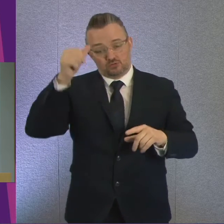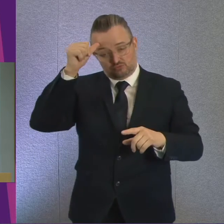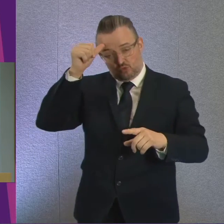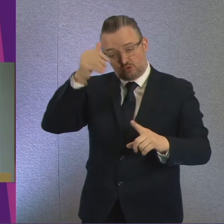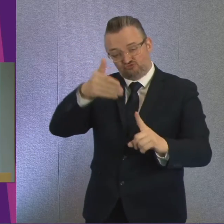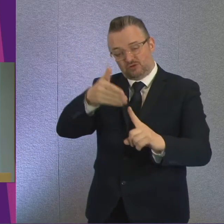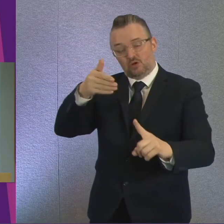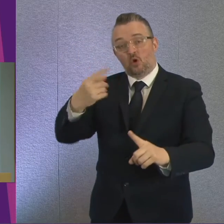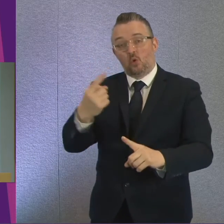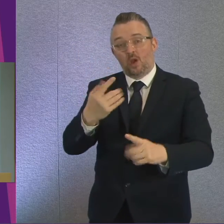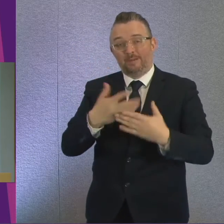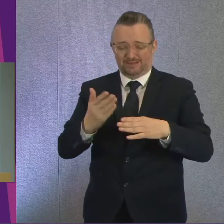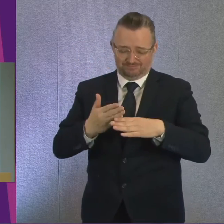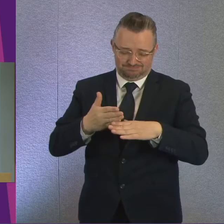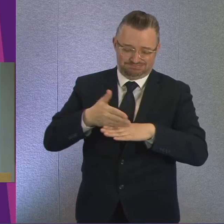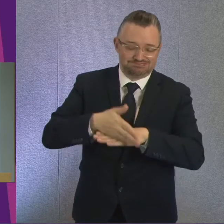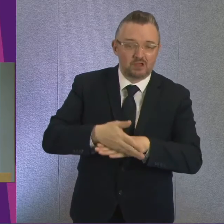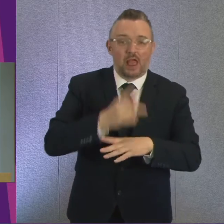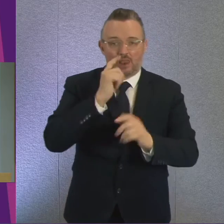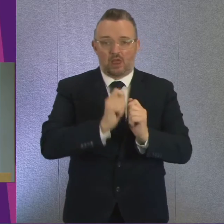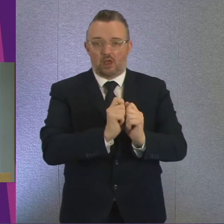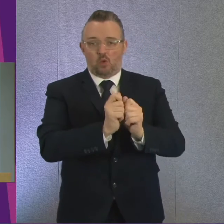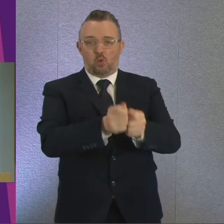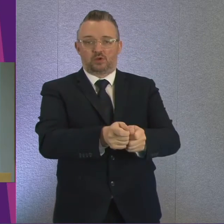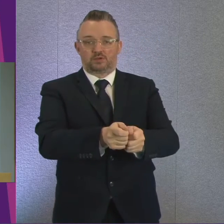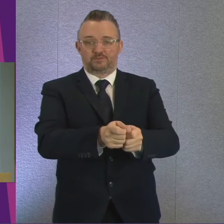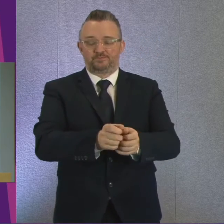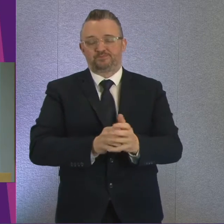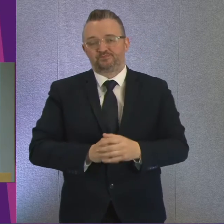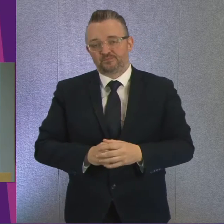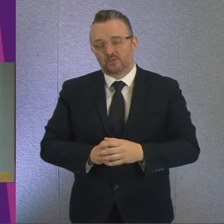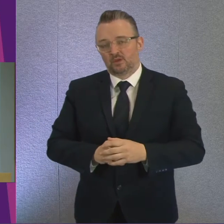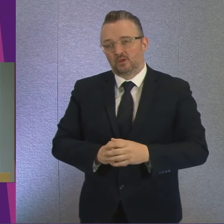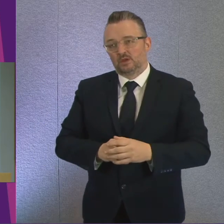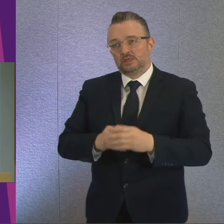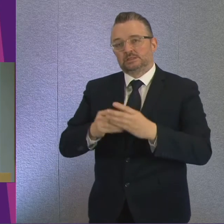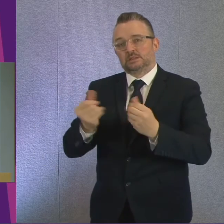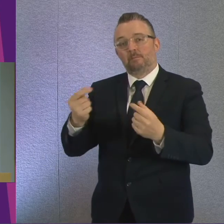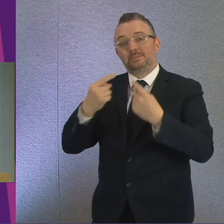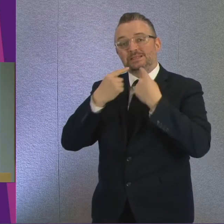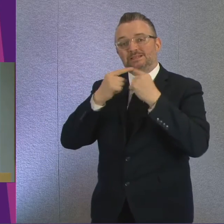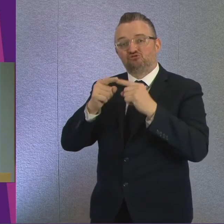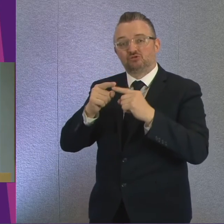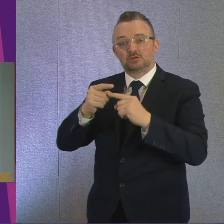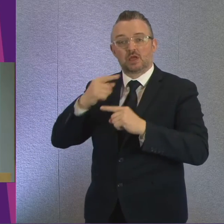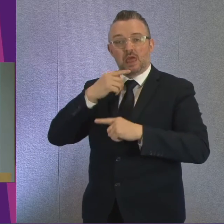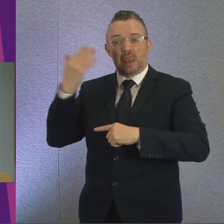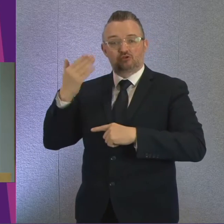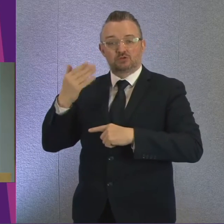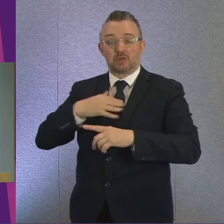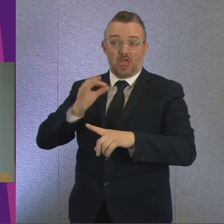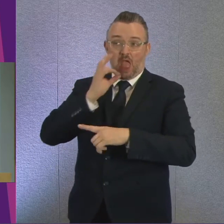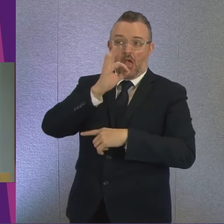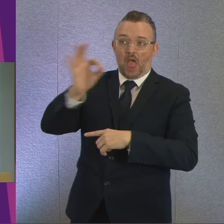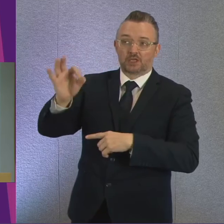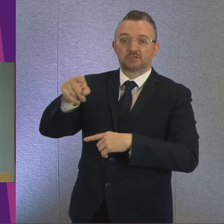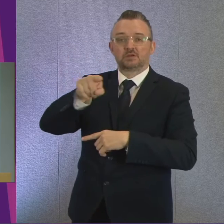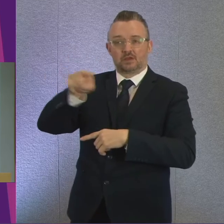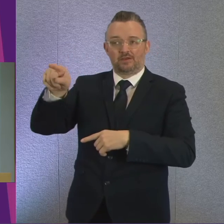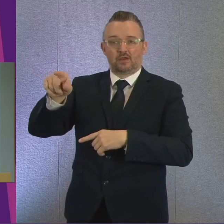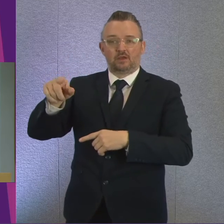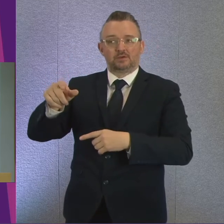and qualifications awarded. The teachers and lecturers are being asked to make important decisions about how